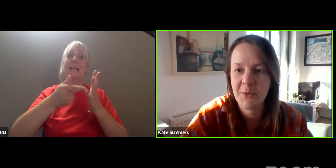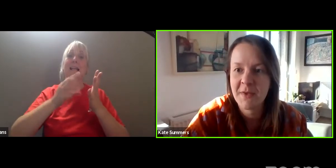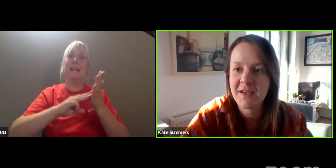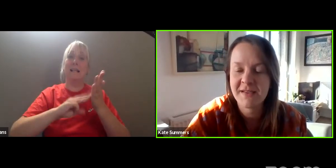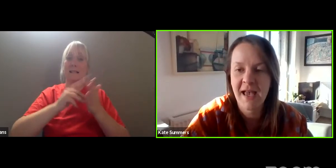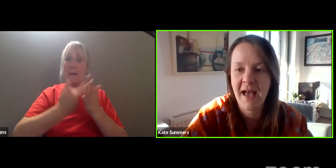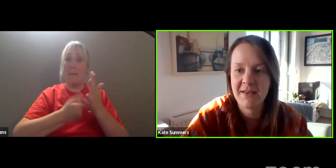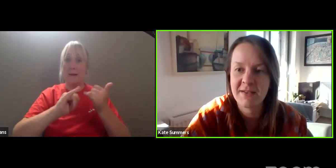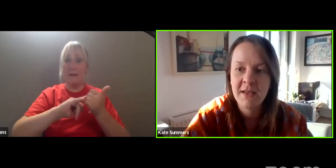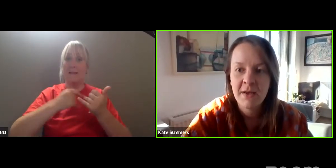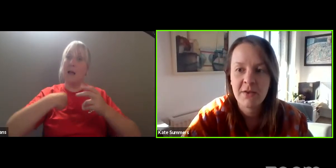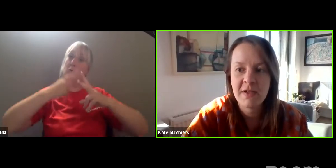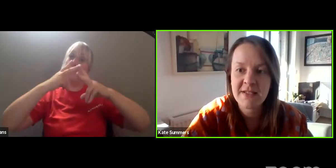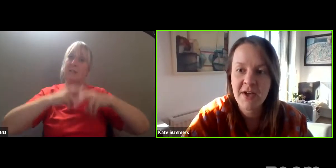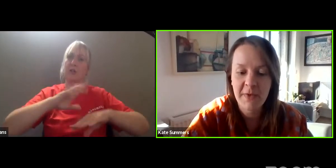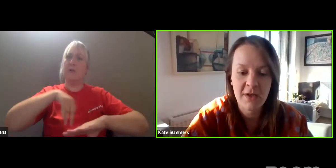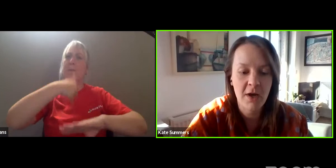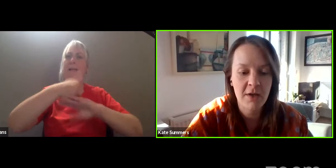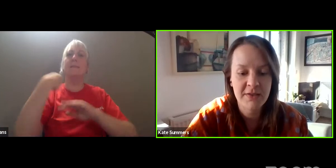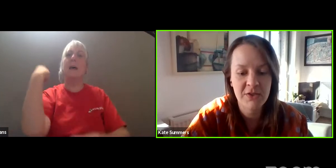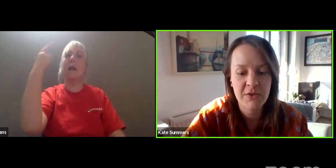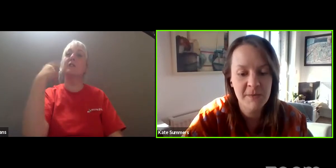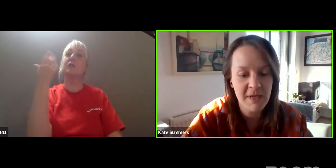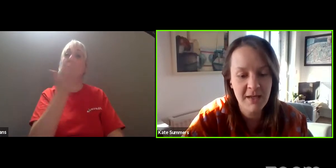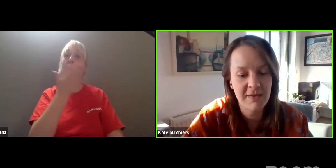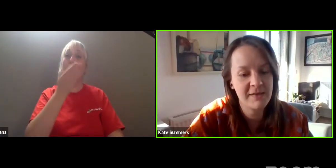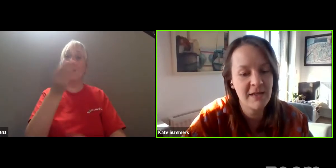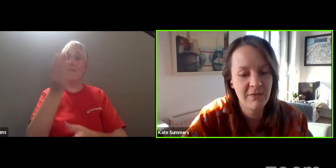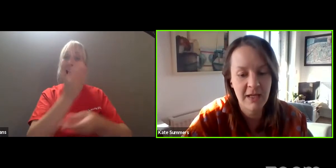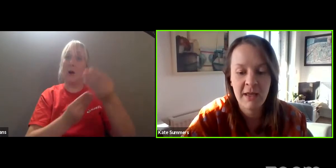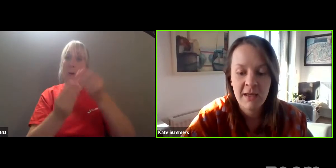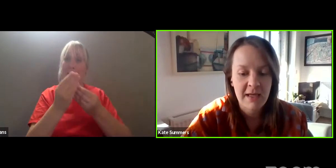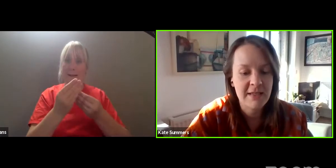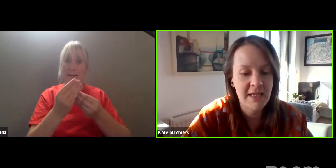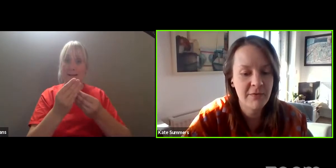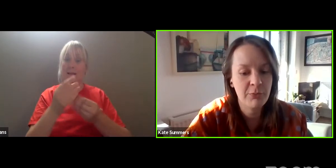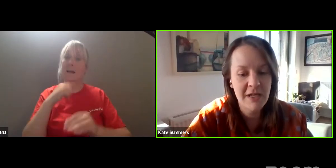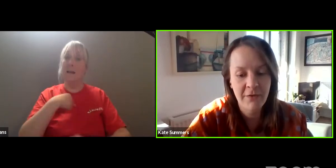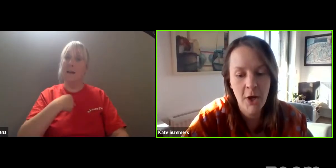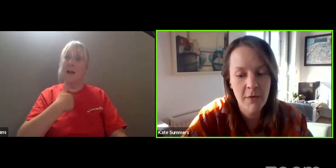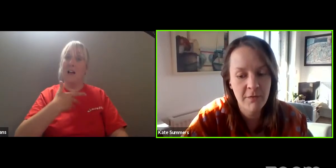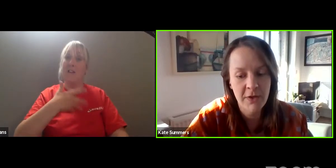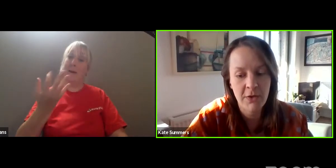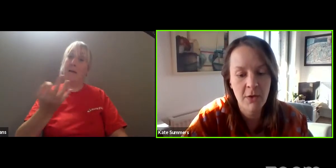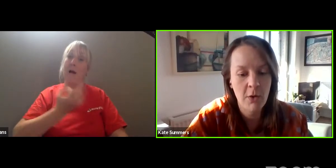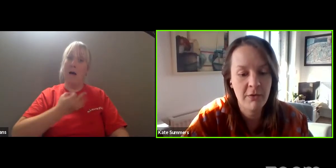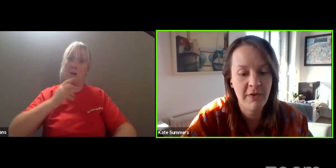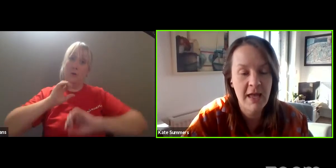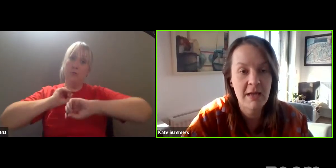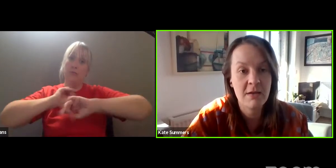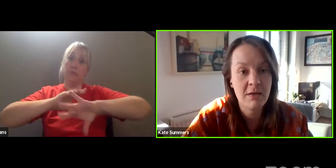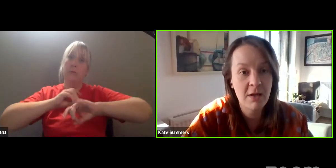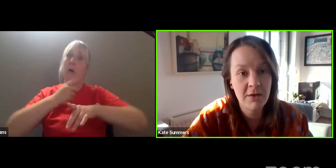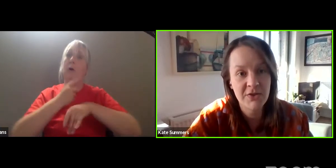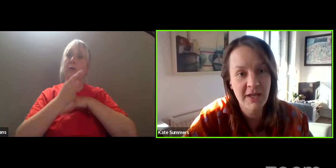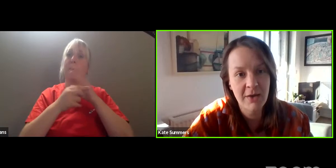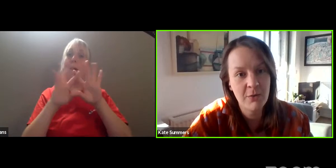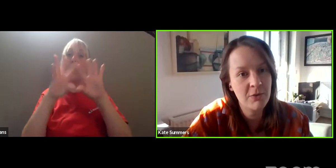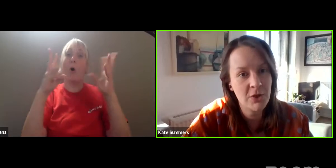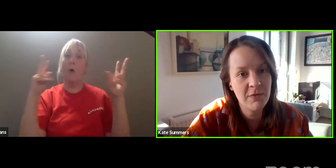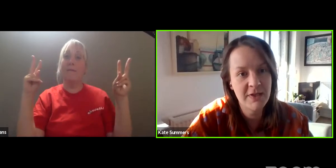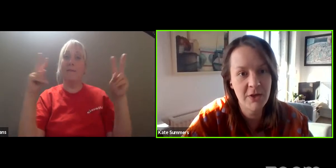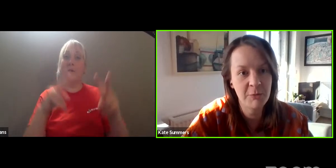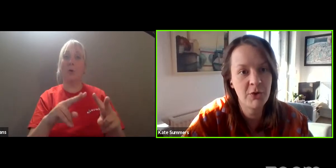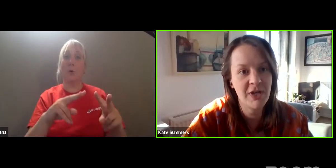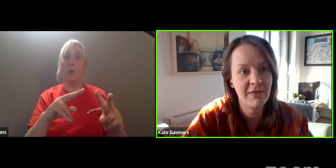School of Economics, and the reason I've been asked to speak here this evening is to give a brief overview of a